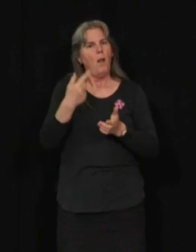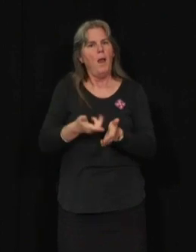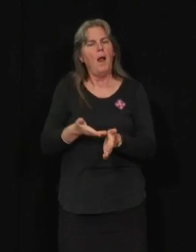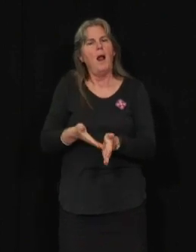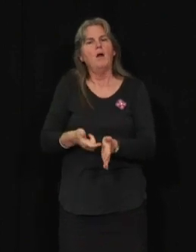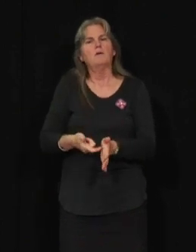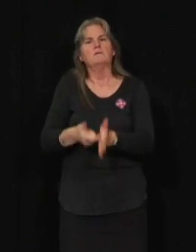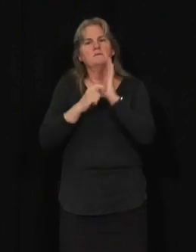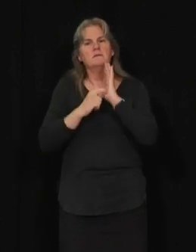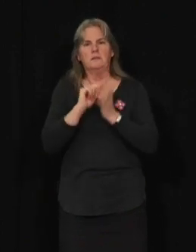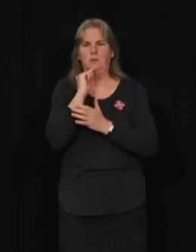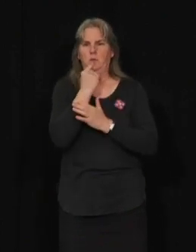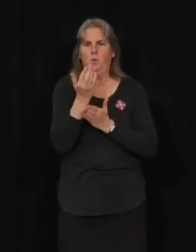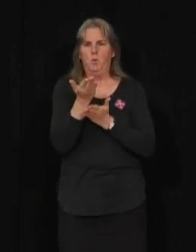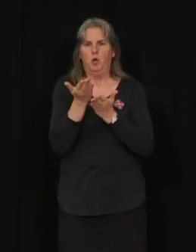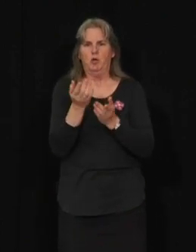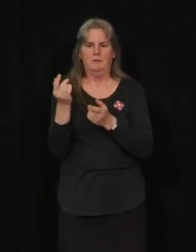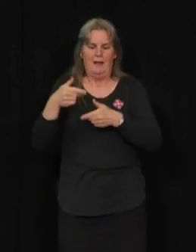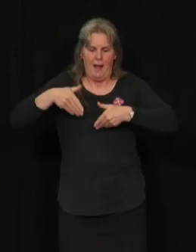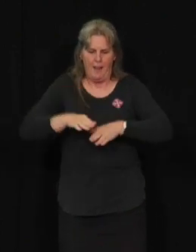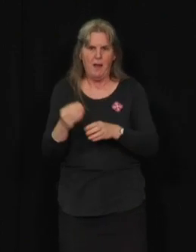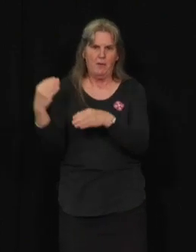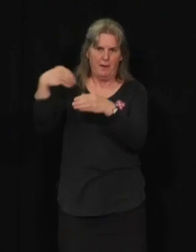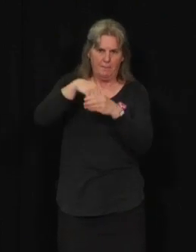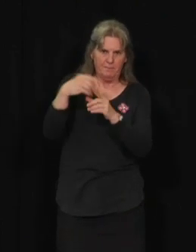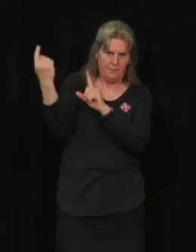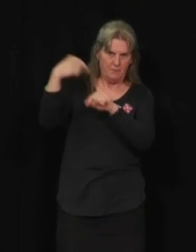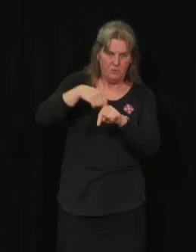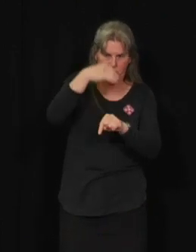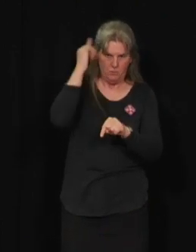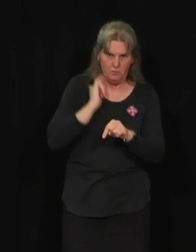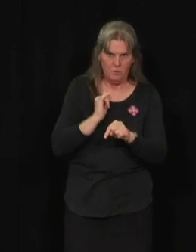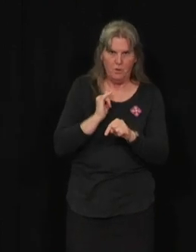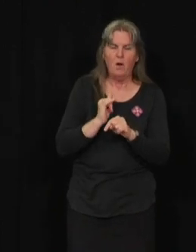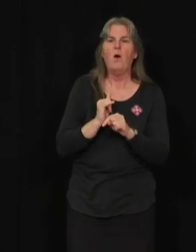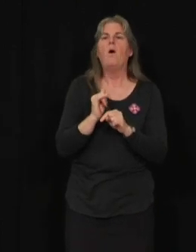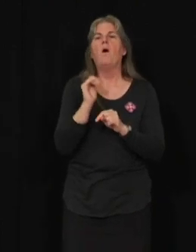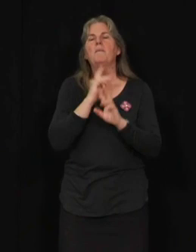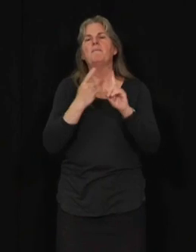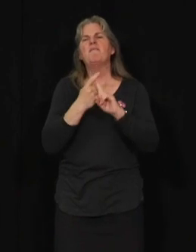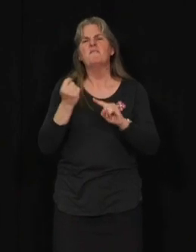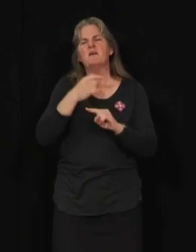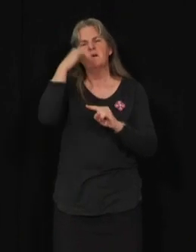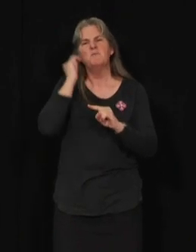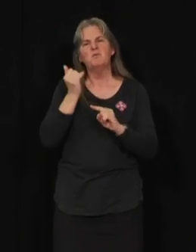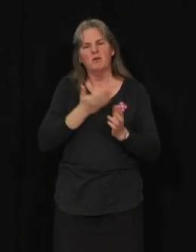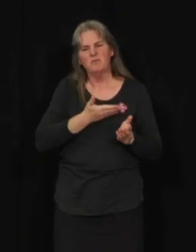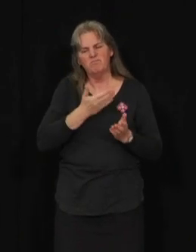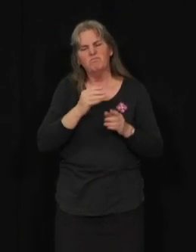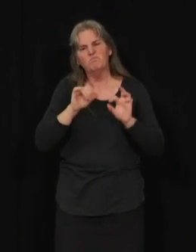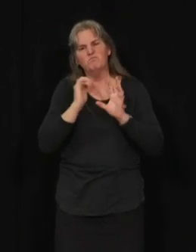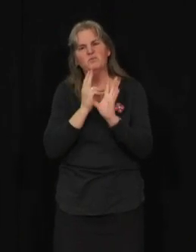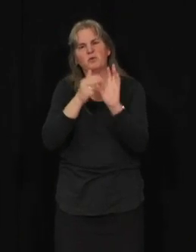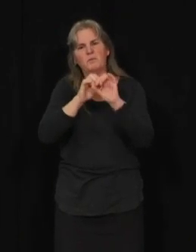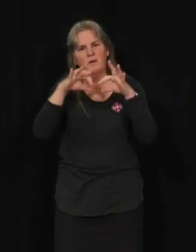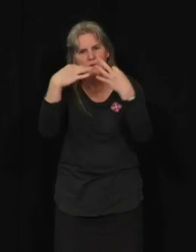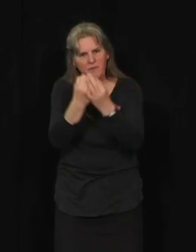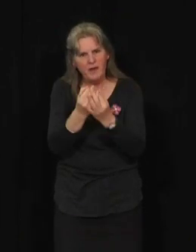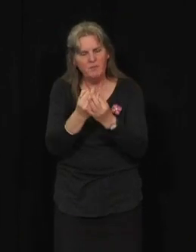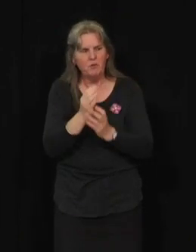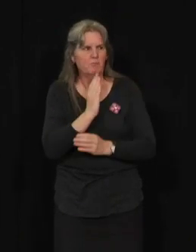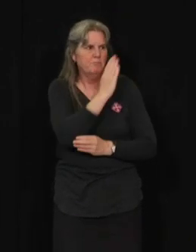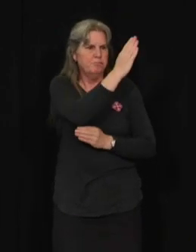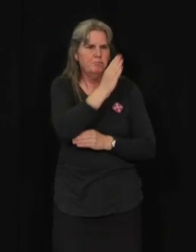workers, returning residents, family members coming to live with residents, and those transiting through to Alaska and